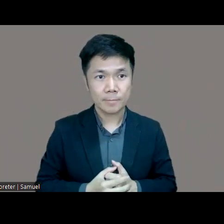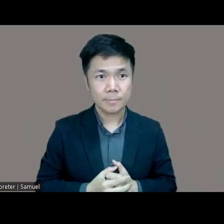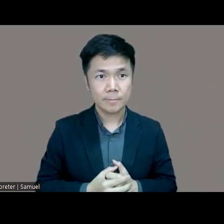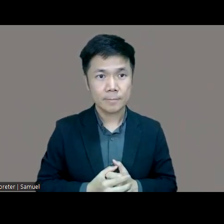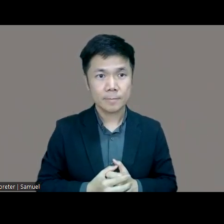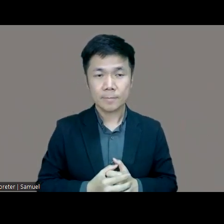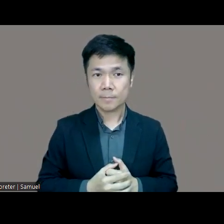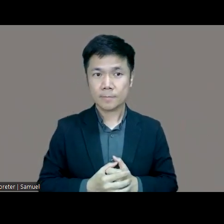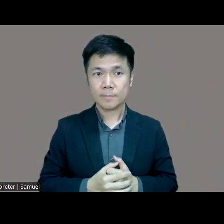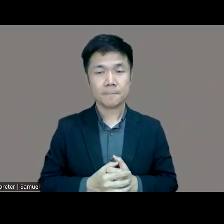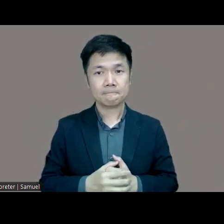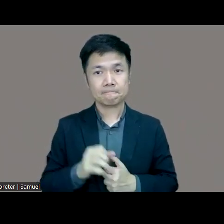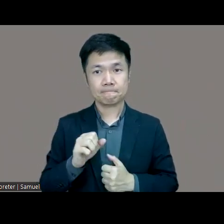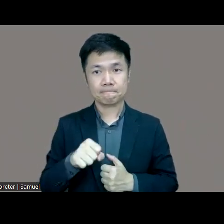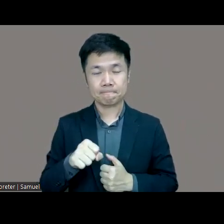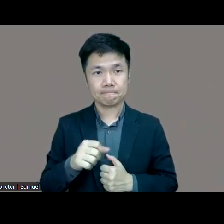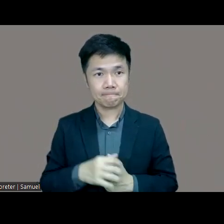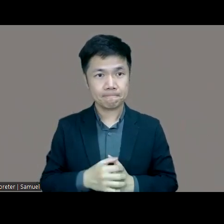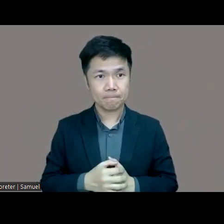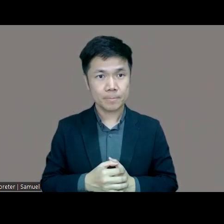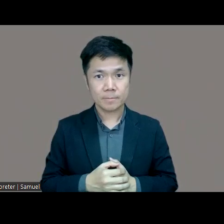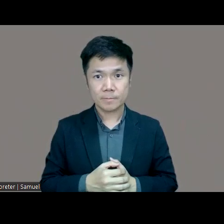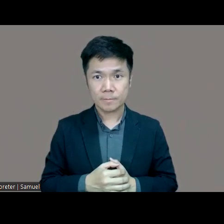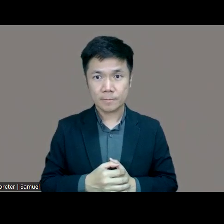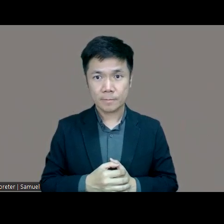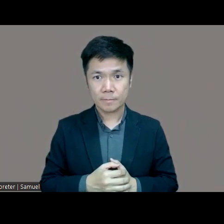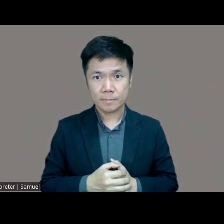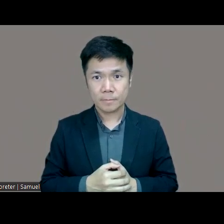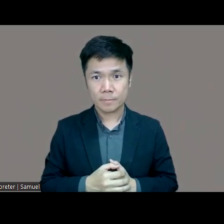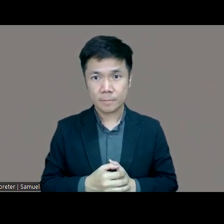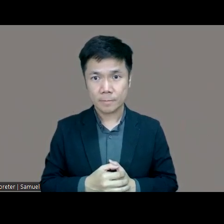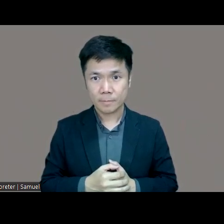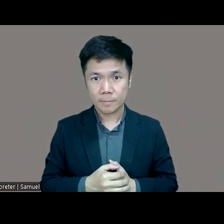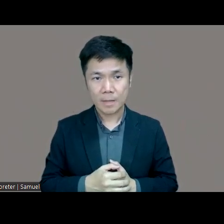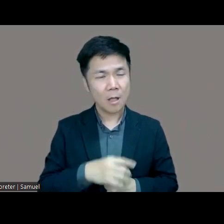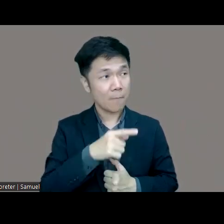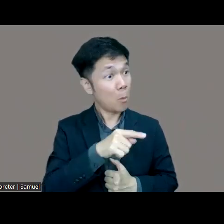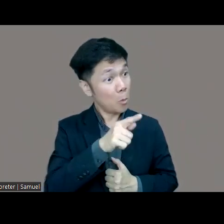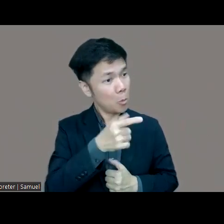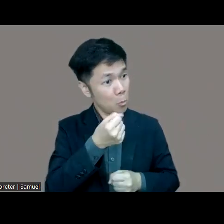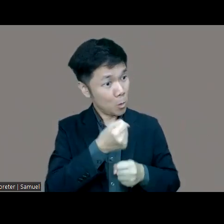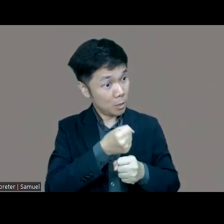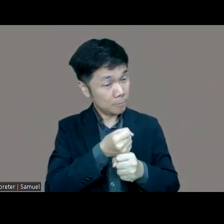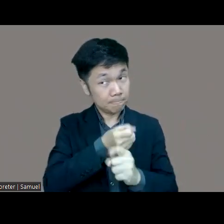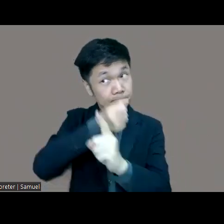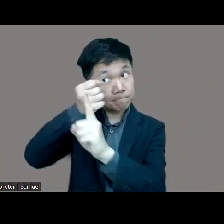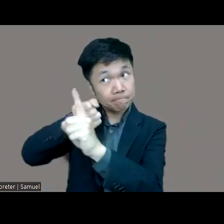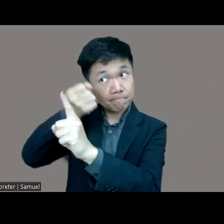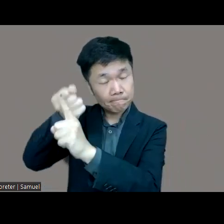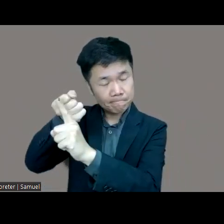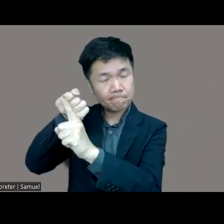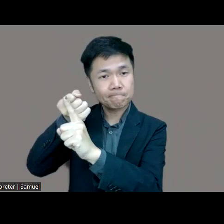recognition of this opportunity to exchange in advocacy and a discussion and